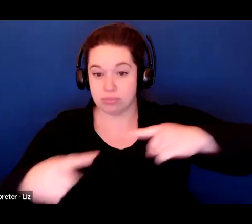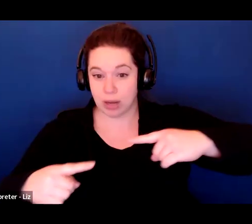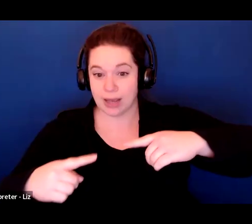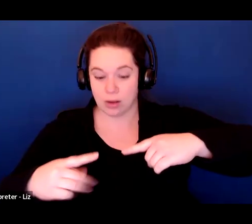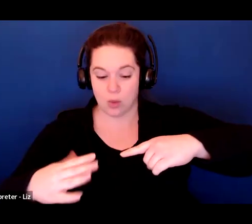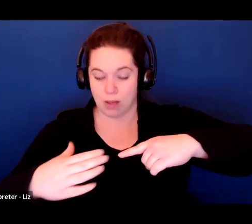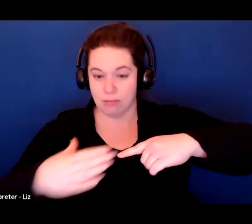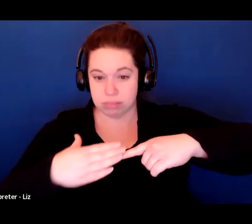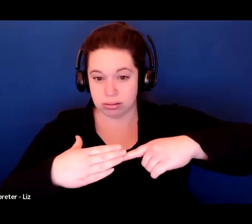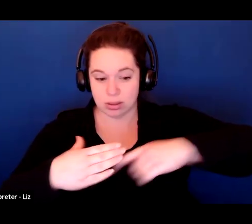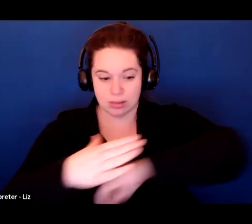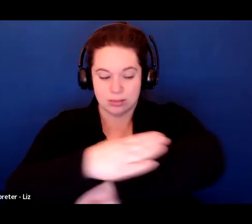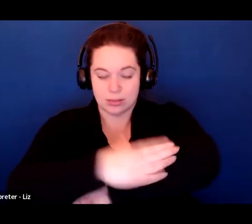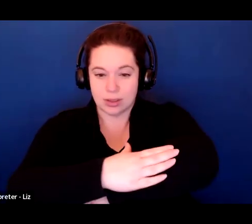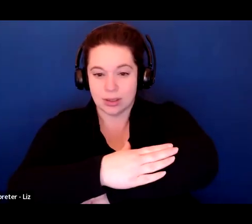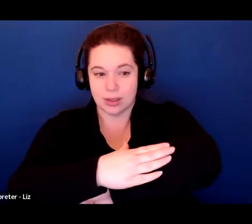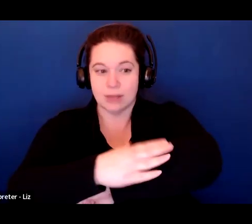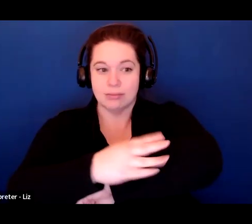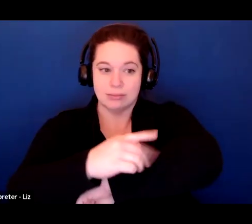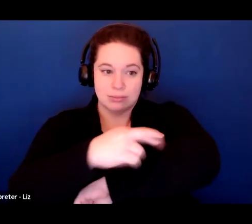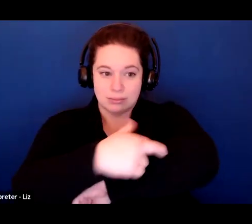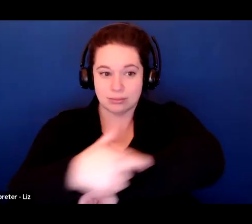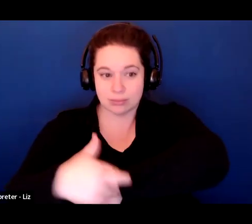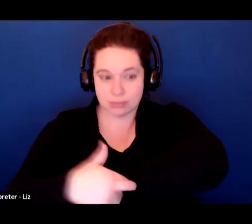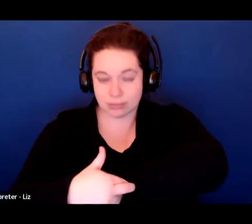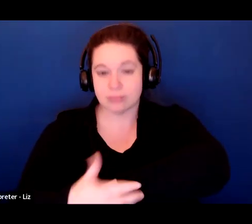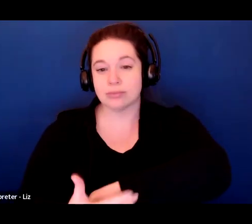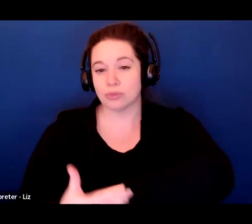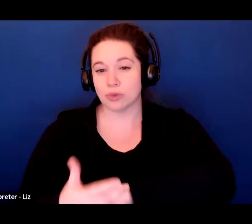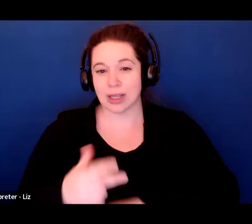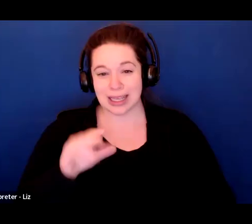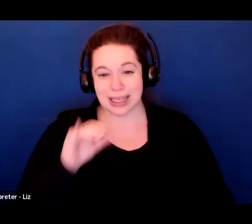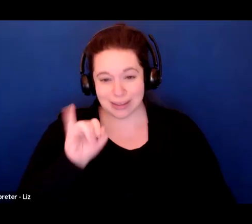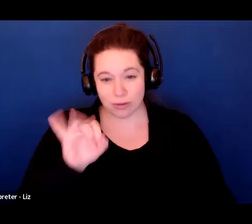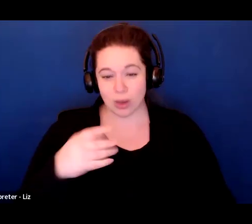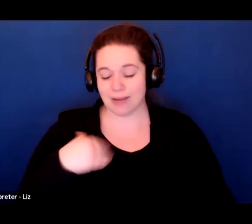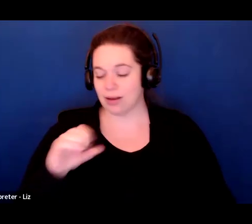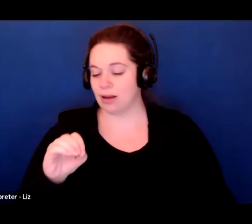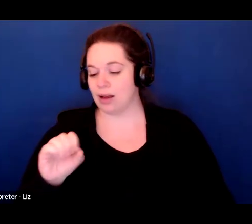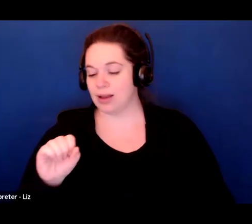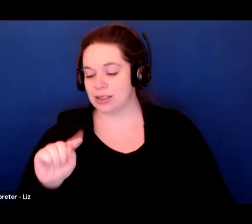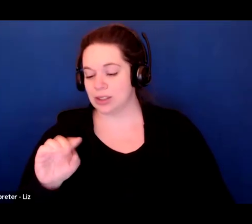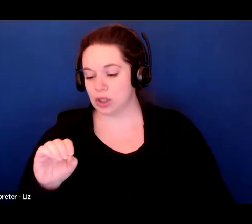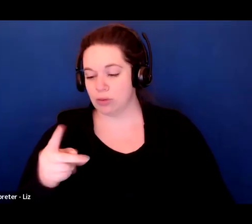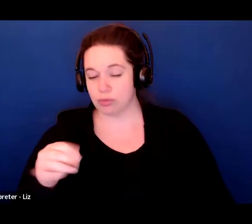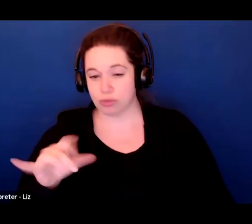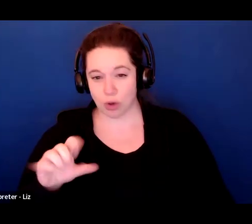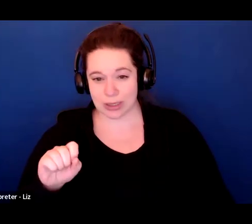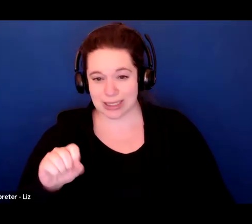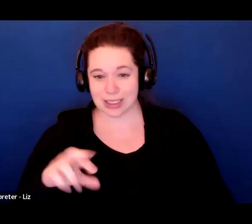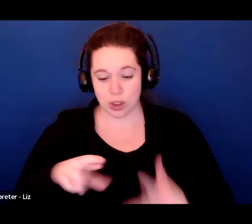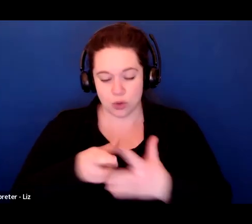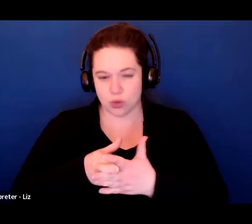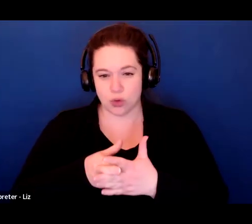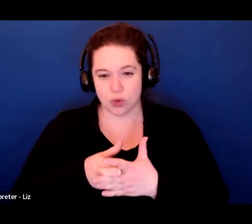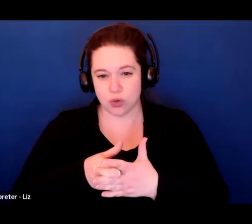have osteoporosis, those screws won't fit in anywhere. So it will just be so weak. Then